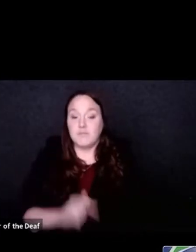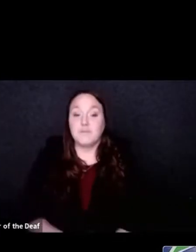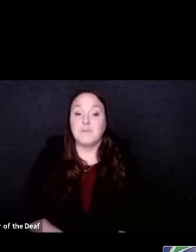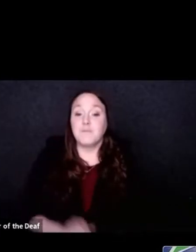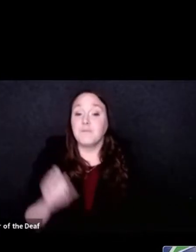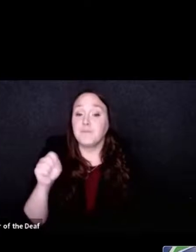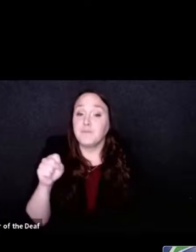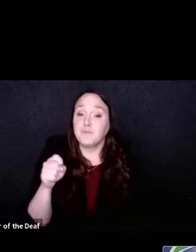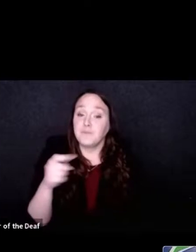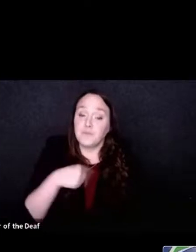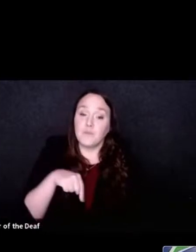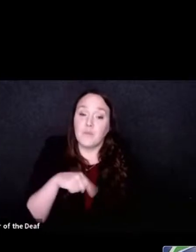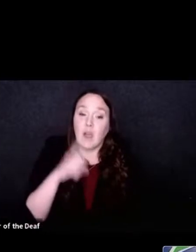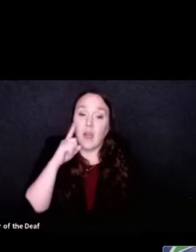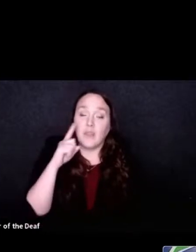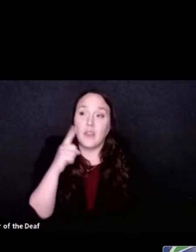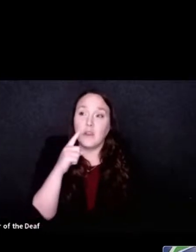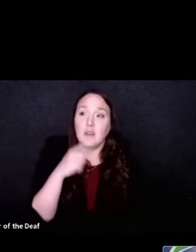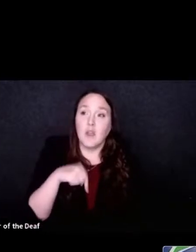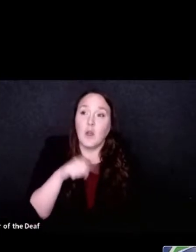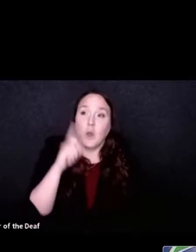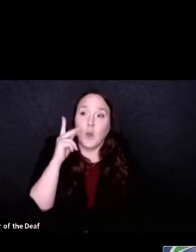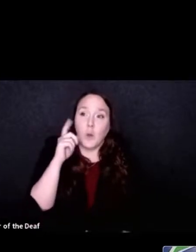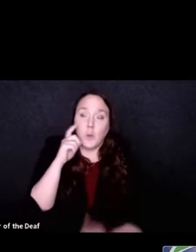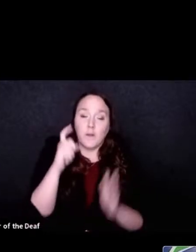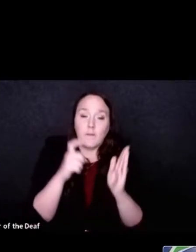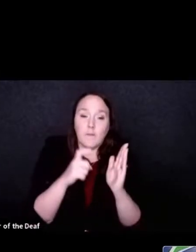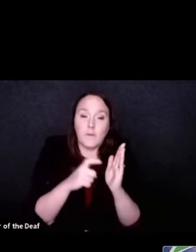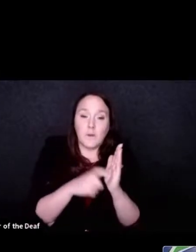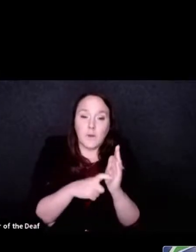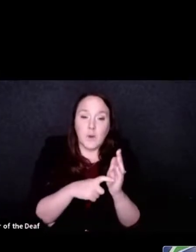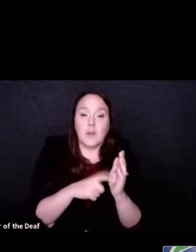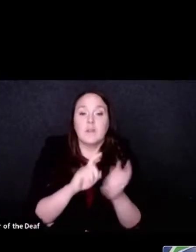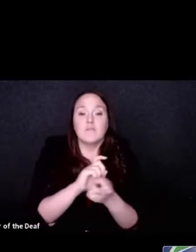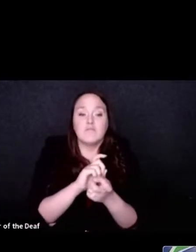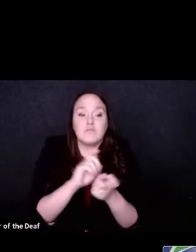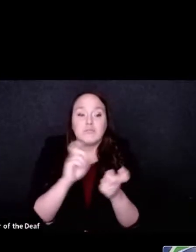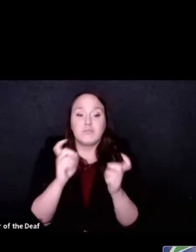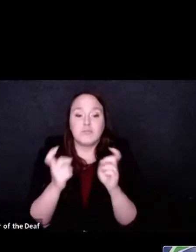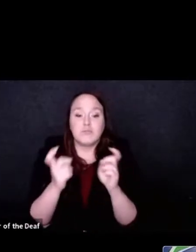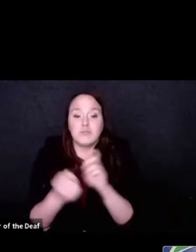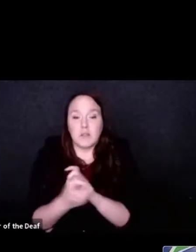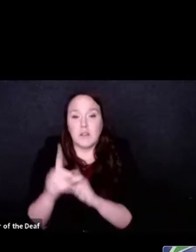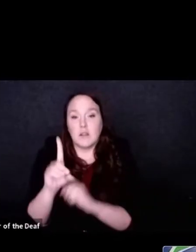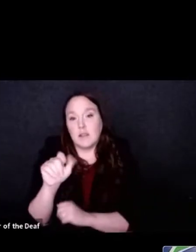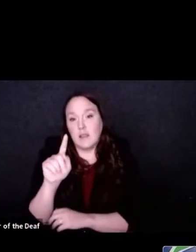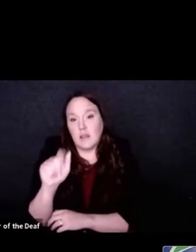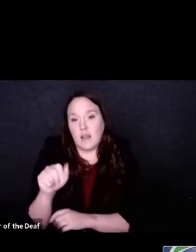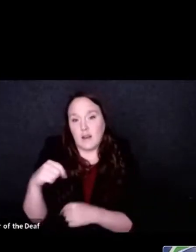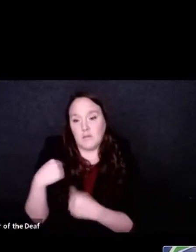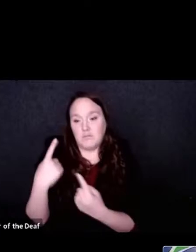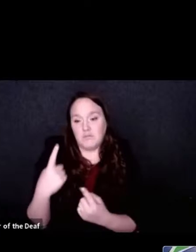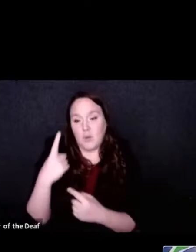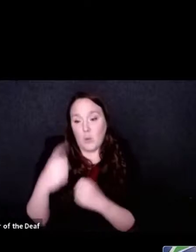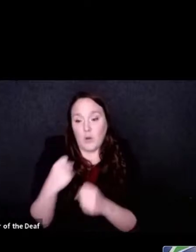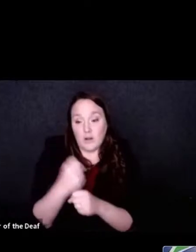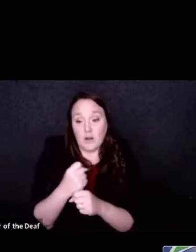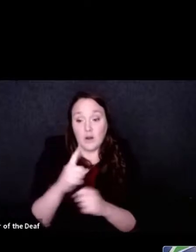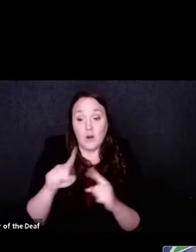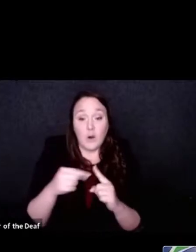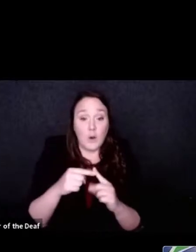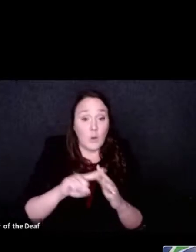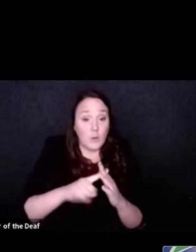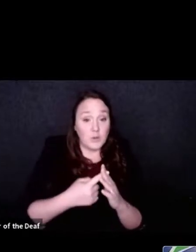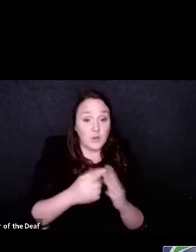You know, I think we've noticed an evolution of the data over the last year. I think when we started this